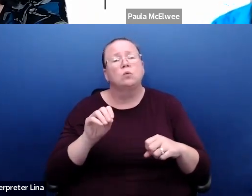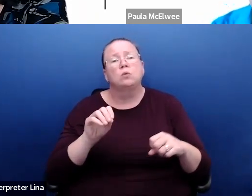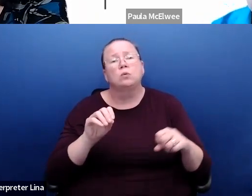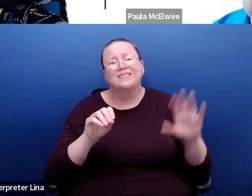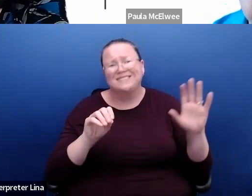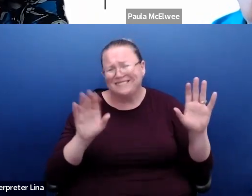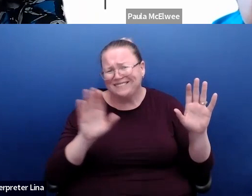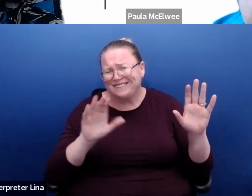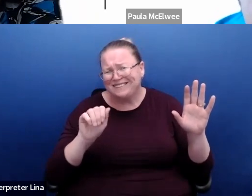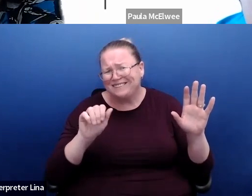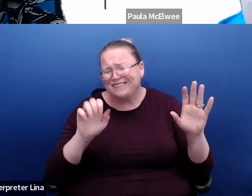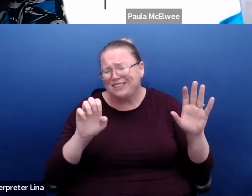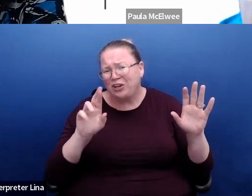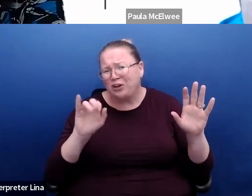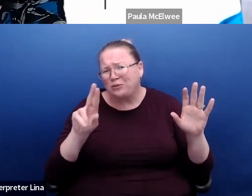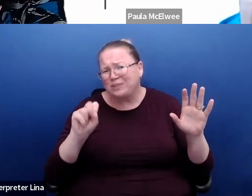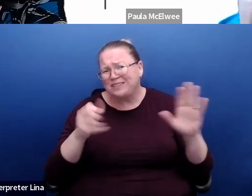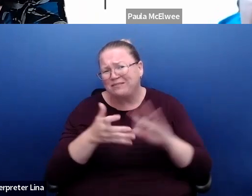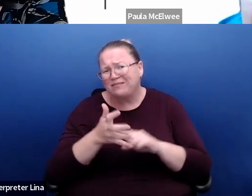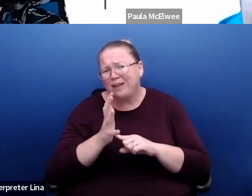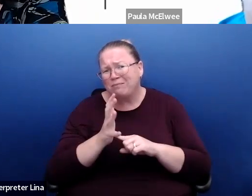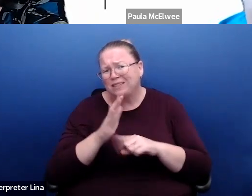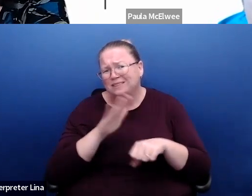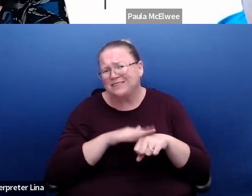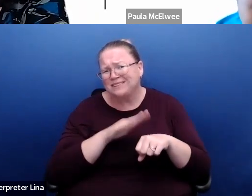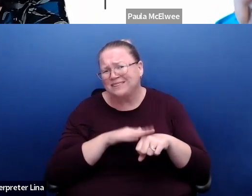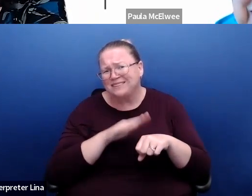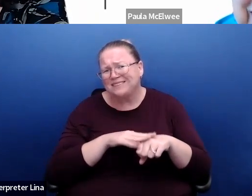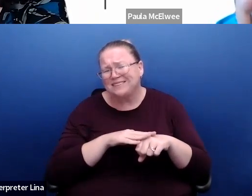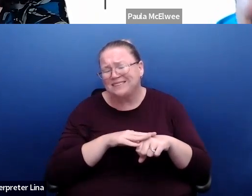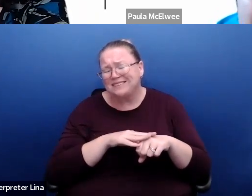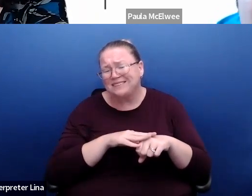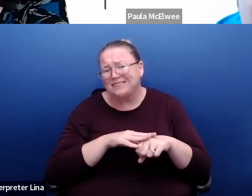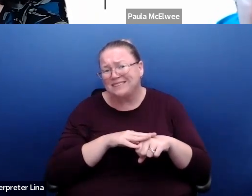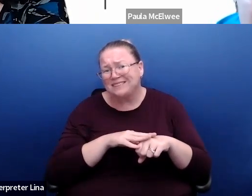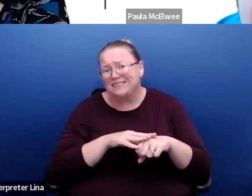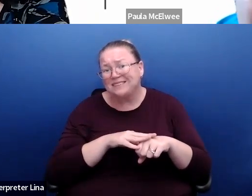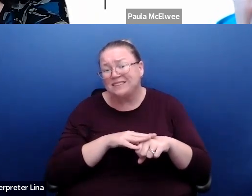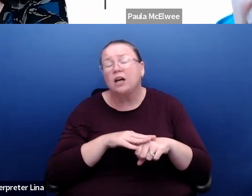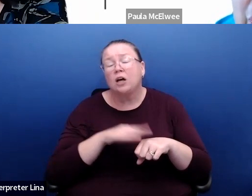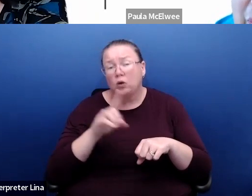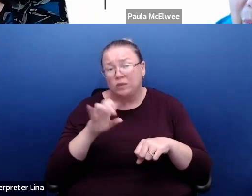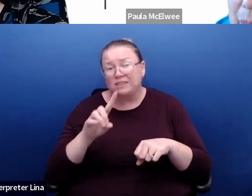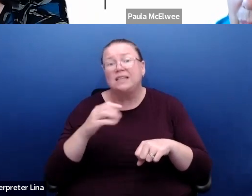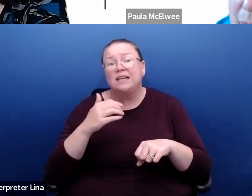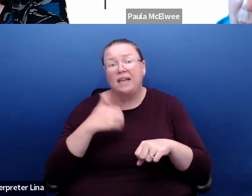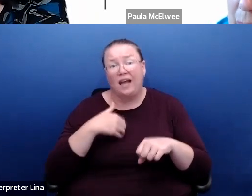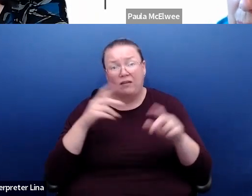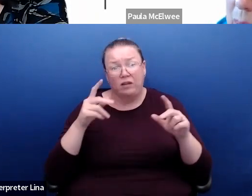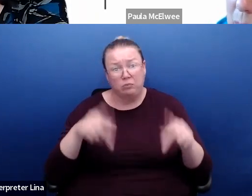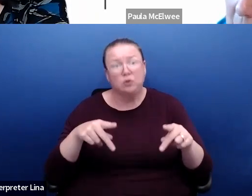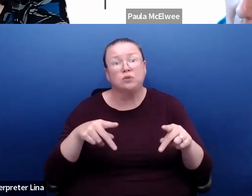jump guys, in. this is Arius. You have a 5-minute warning. Okay, And then thank we you, did- Arias. We did have a participant with,